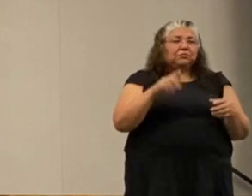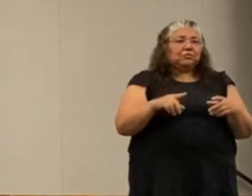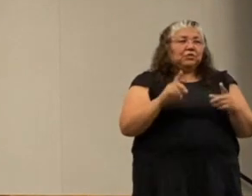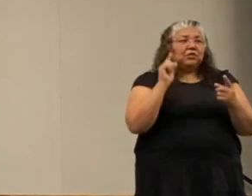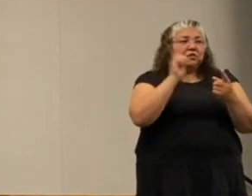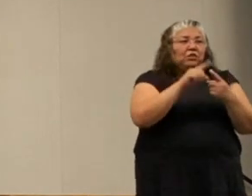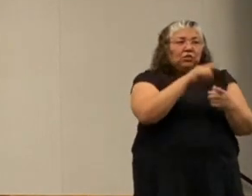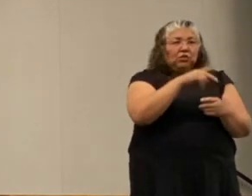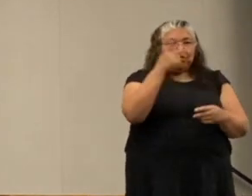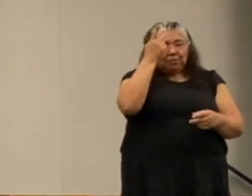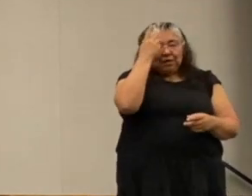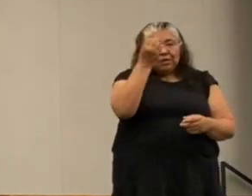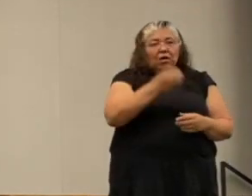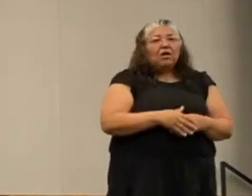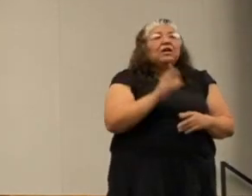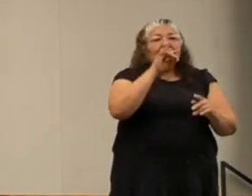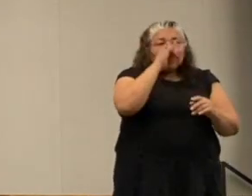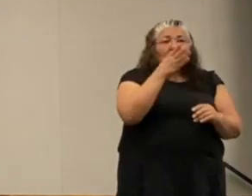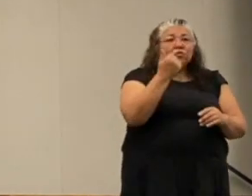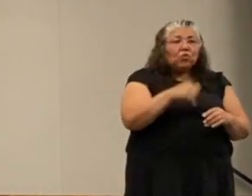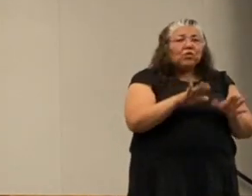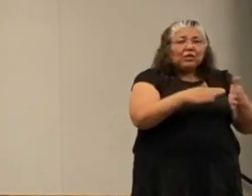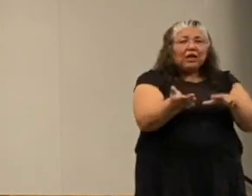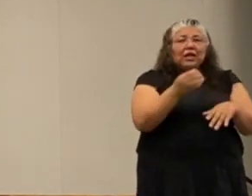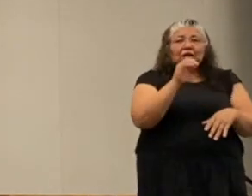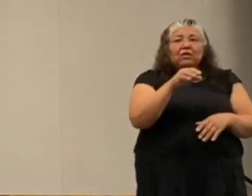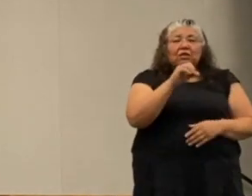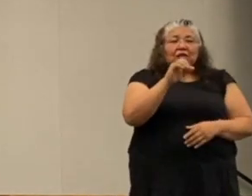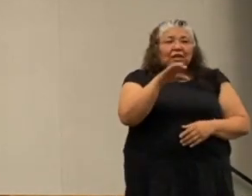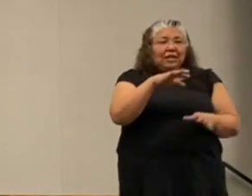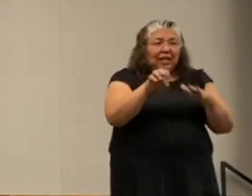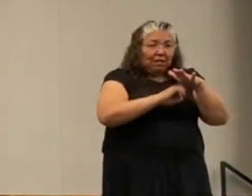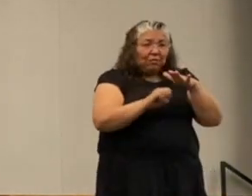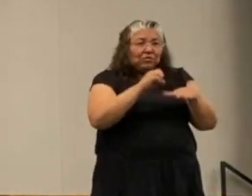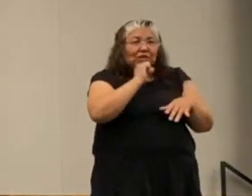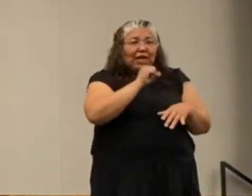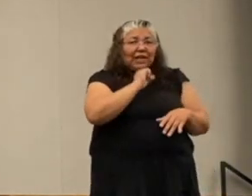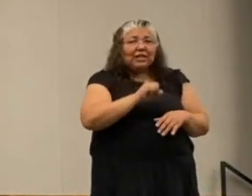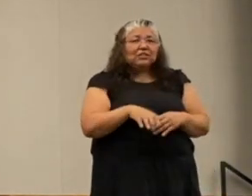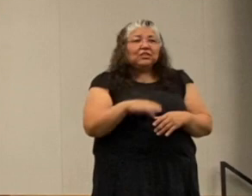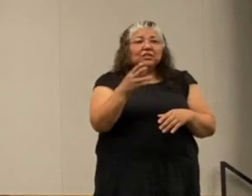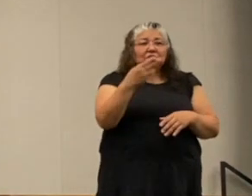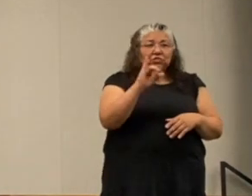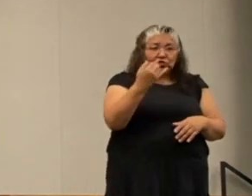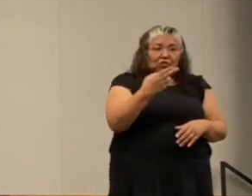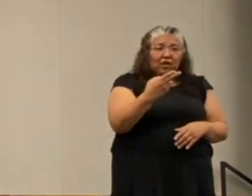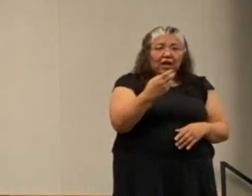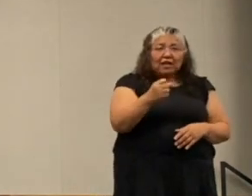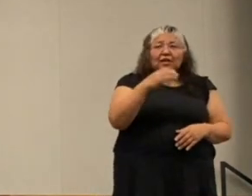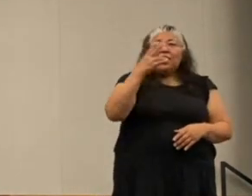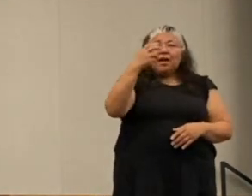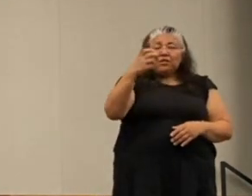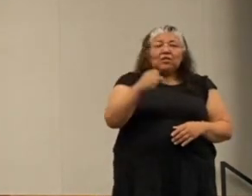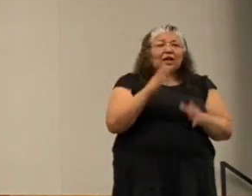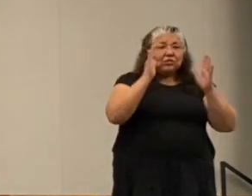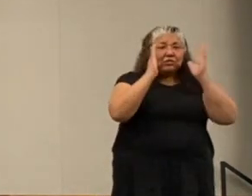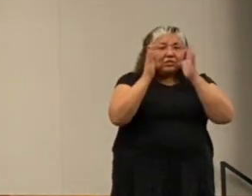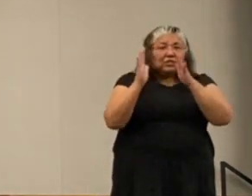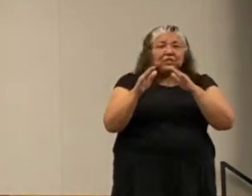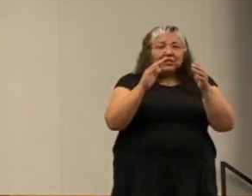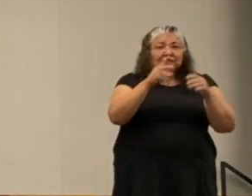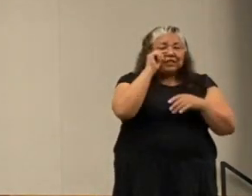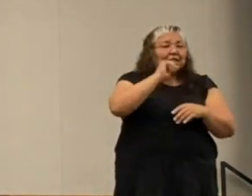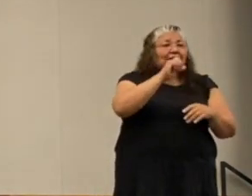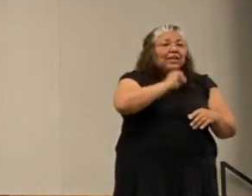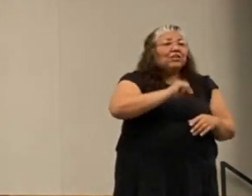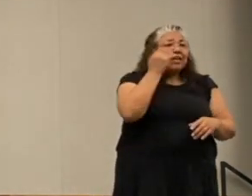because of that. Kids were dying at elementary and junior high and high school. They were doing that. Listen, I got your attention, teenagers. Listen,